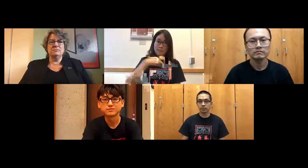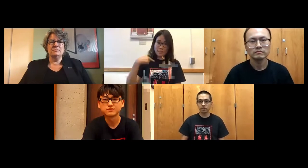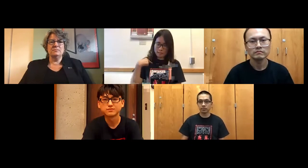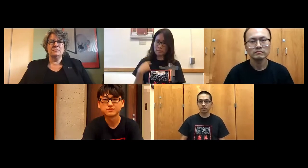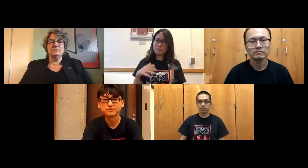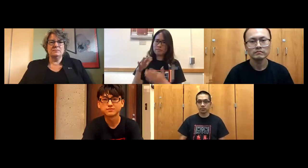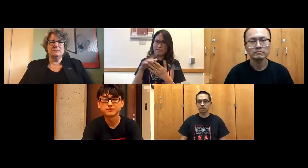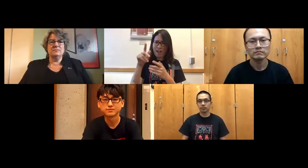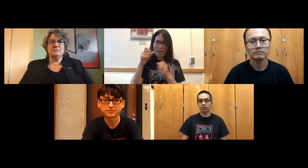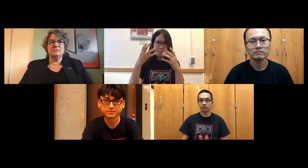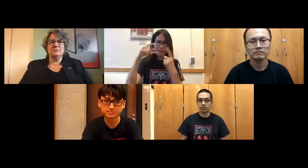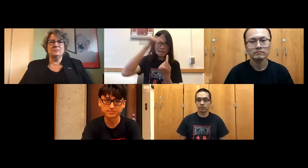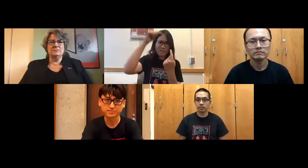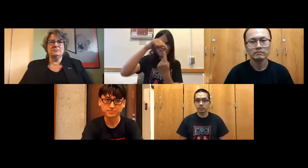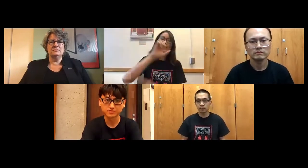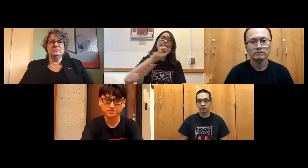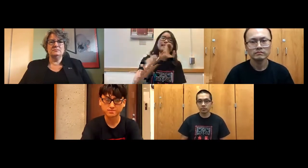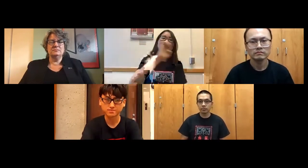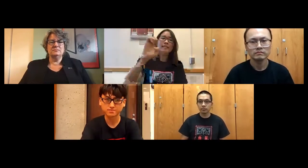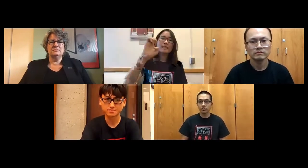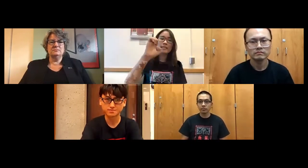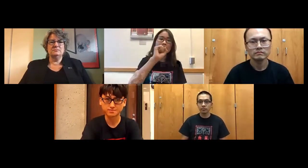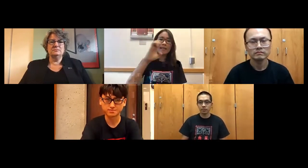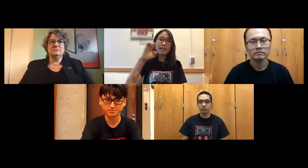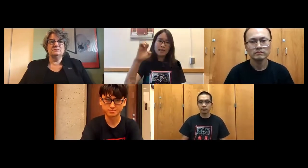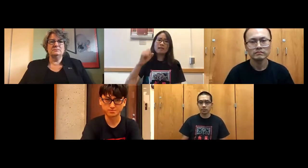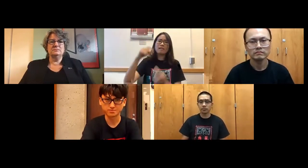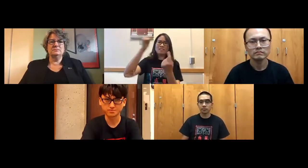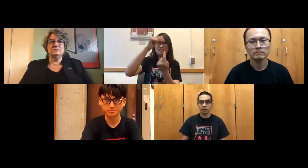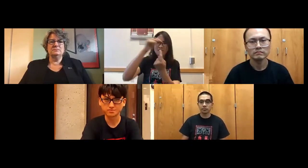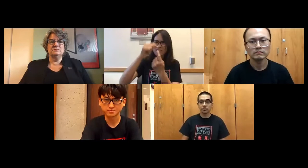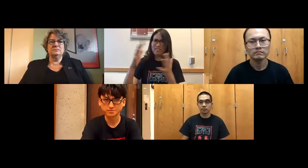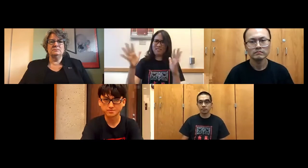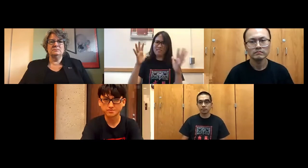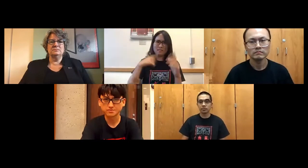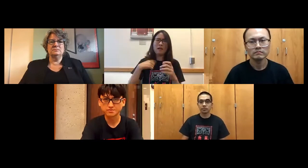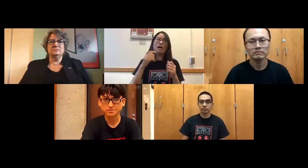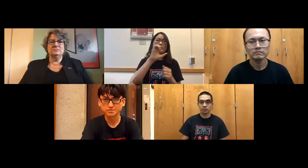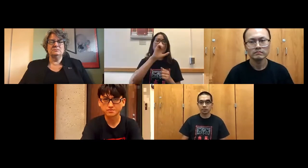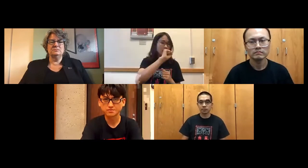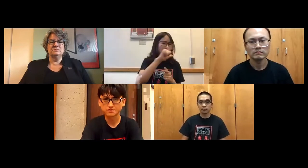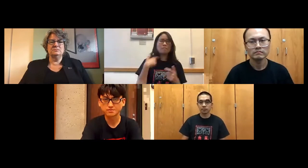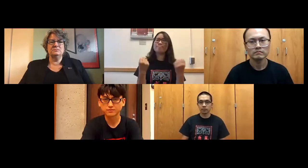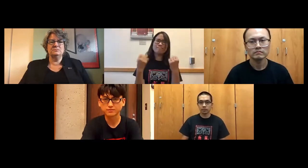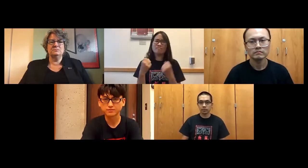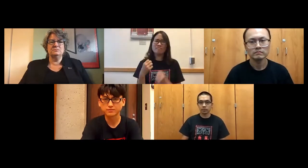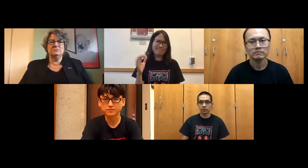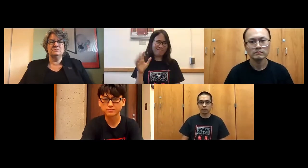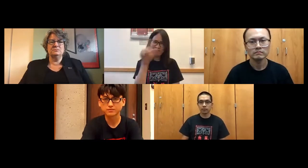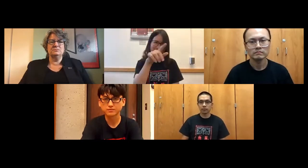okay. I went to a university in China, and the language that I was learning was similar to what